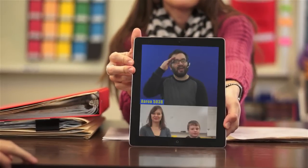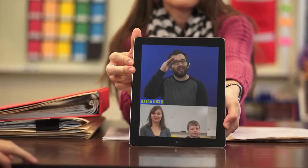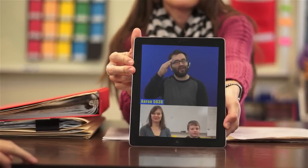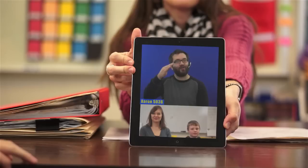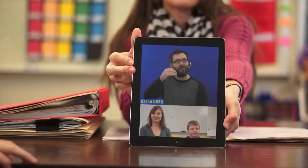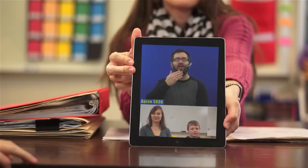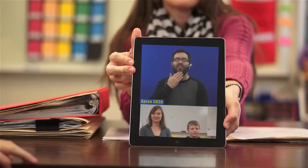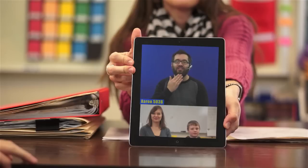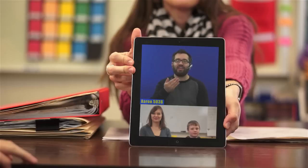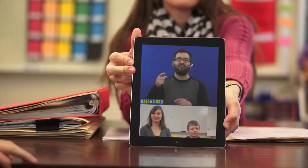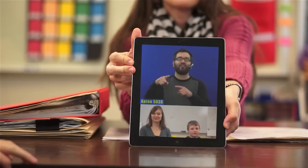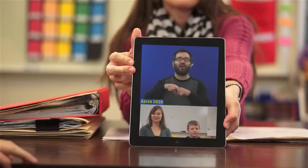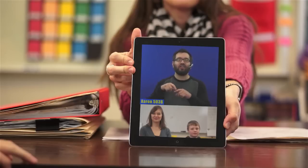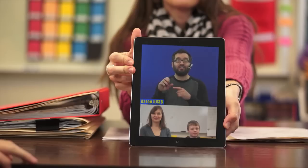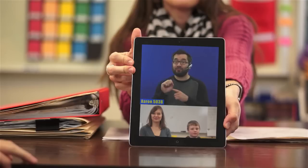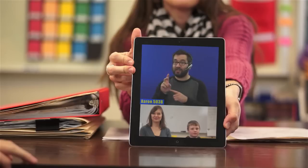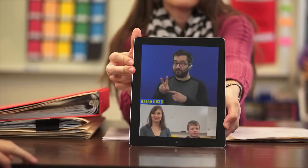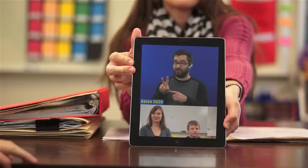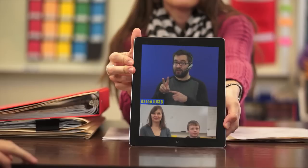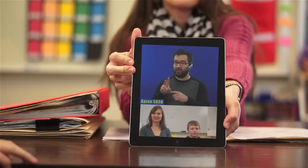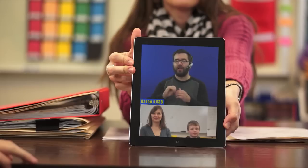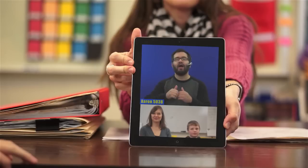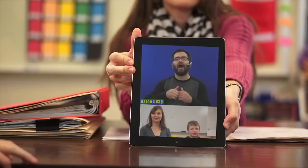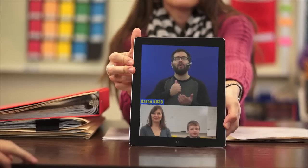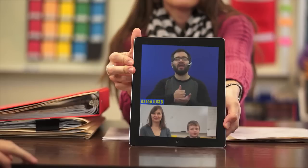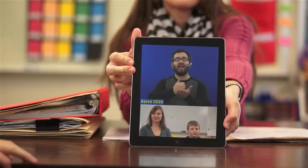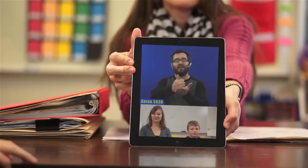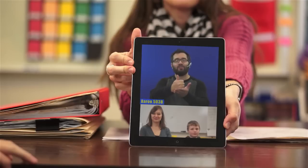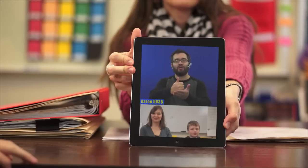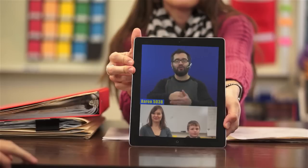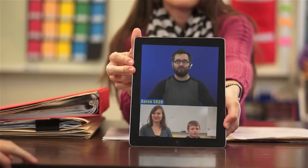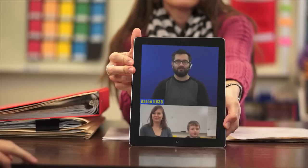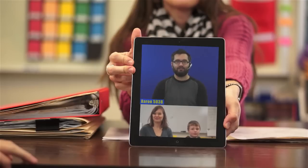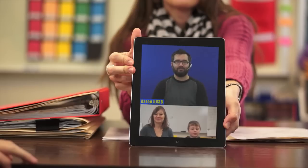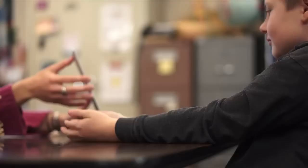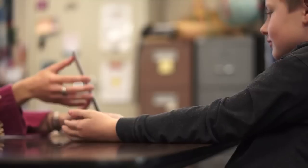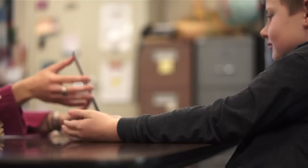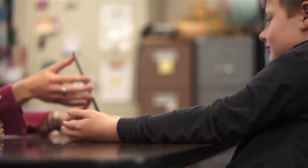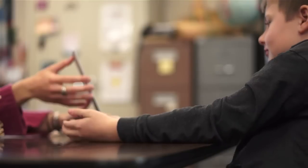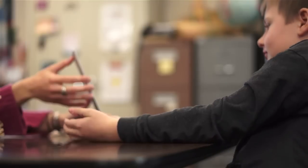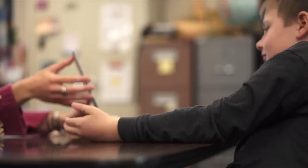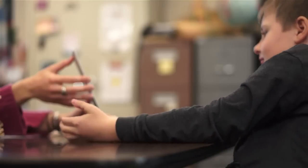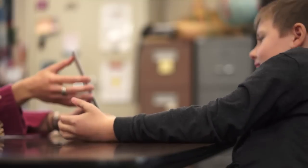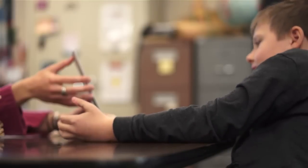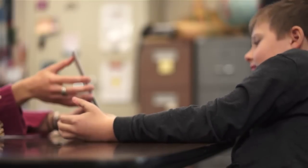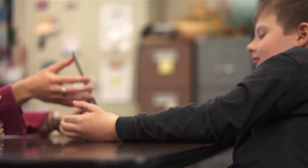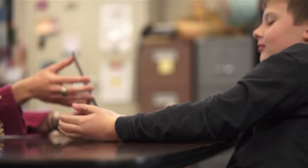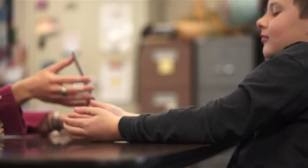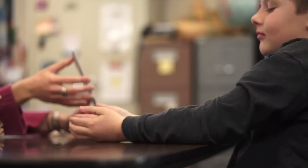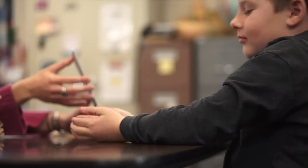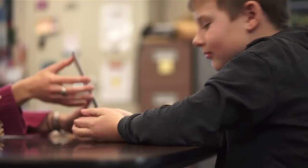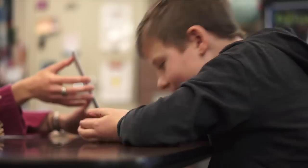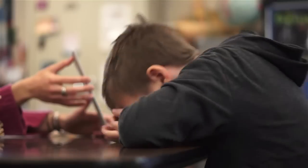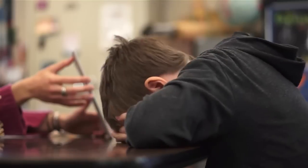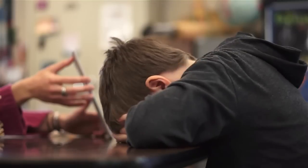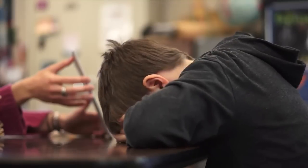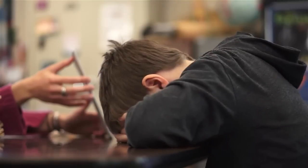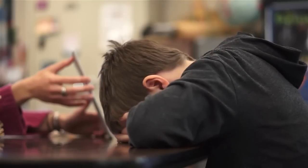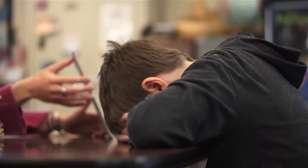Hello, thank you for calling Stratus Video. How may I help you? We've been having most of our problems in math class. I think if we set in place